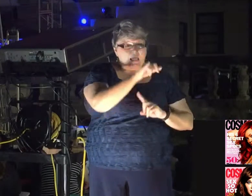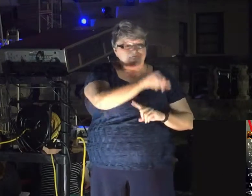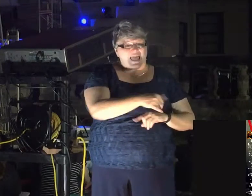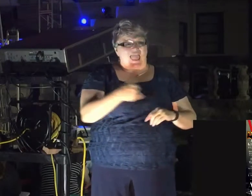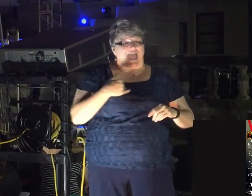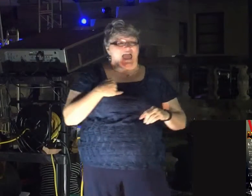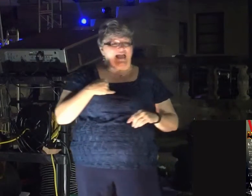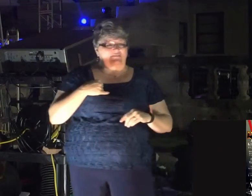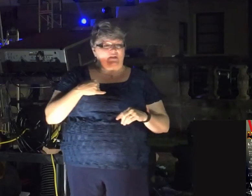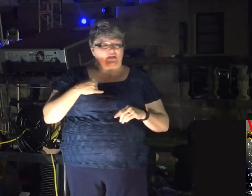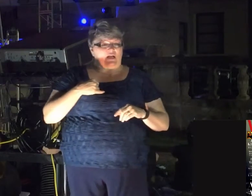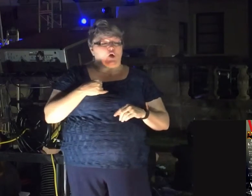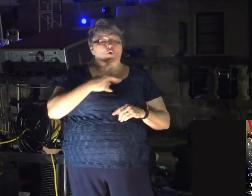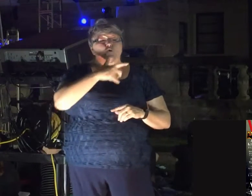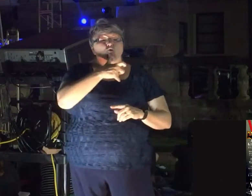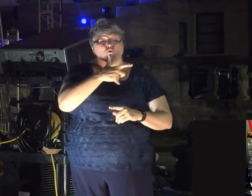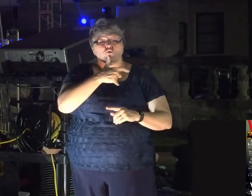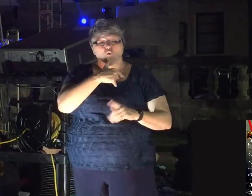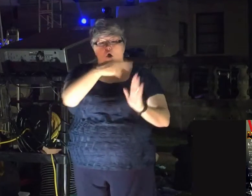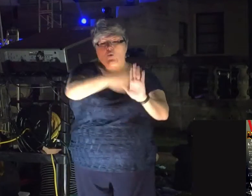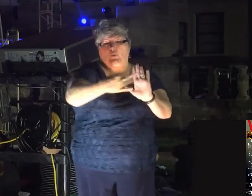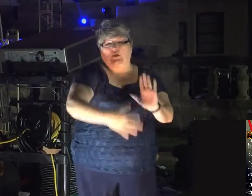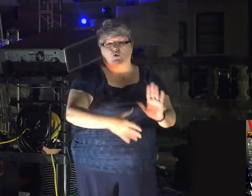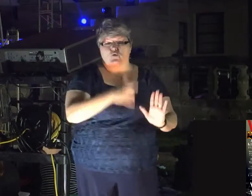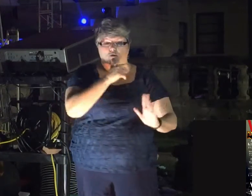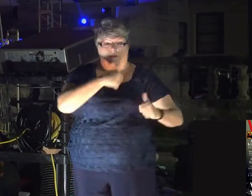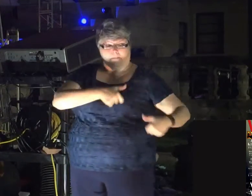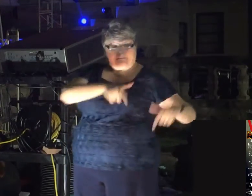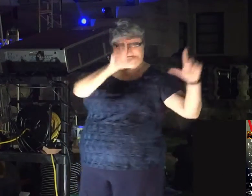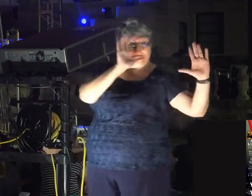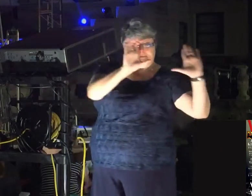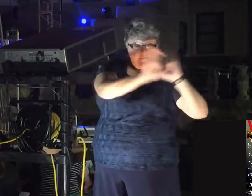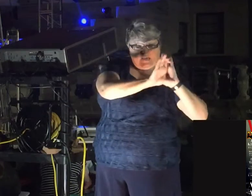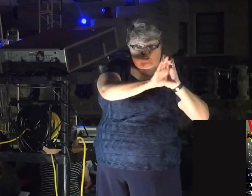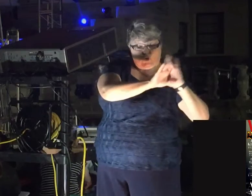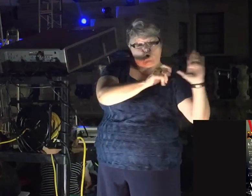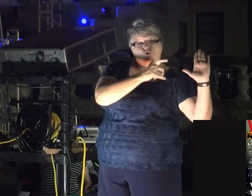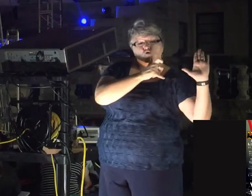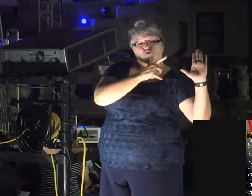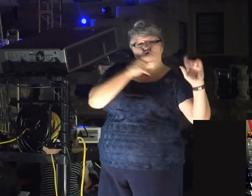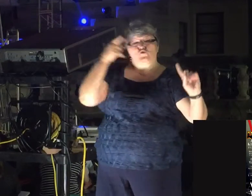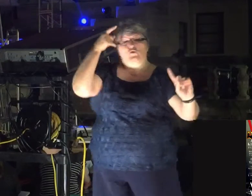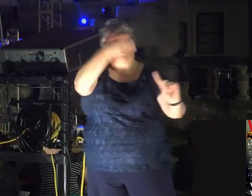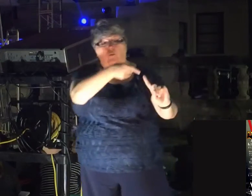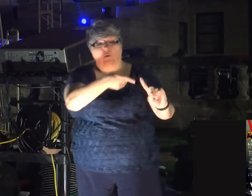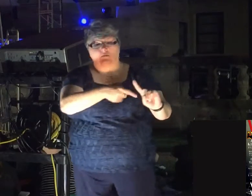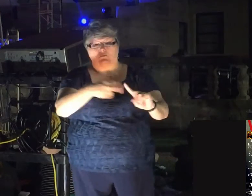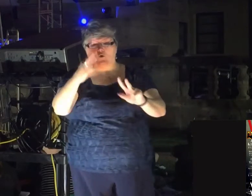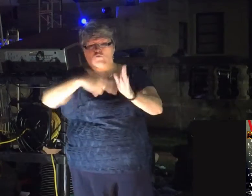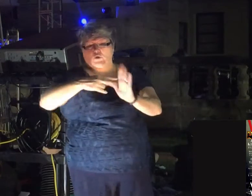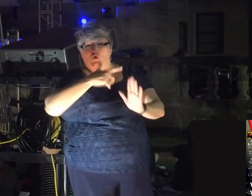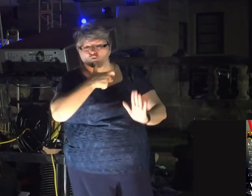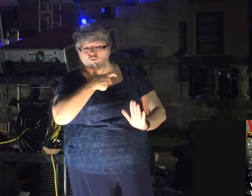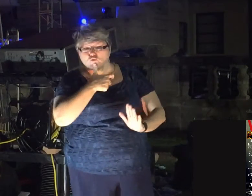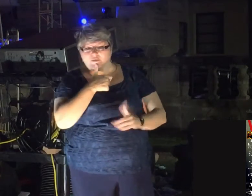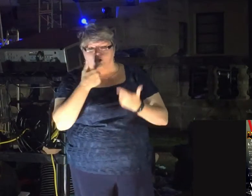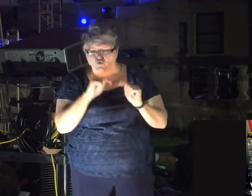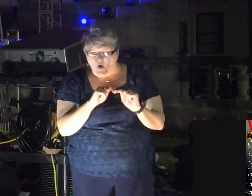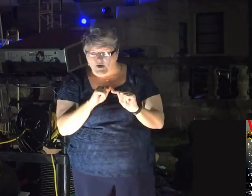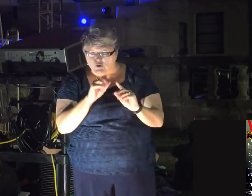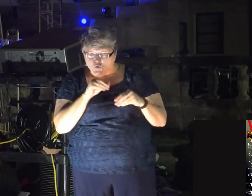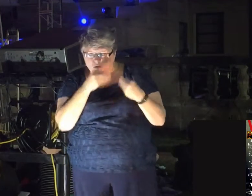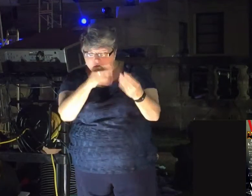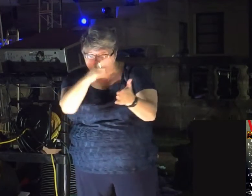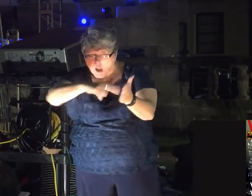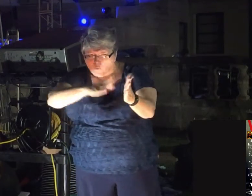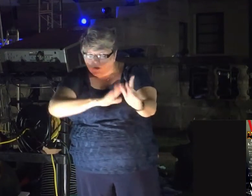culture, they have a reader in mind. This is basic marketing. When you put an image out, they have a reader in mind. And that